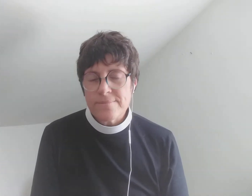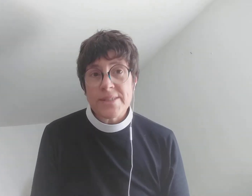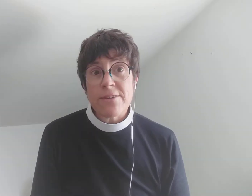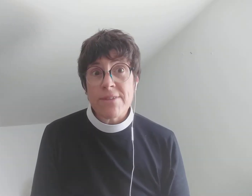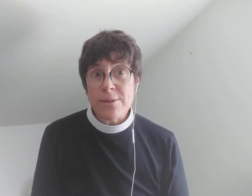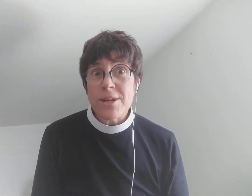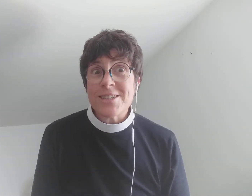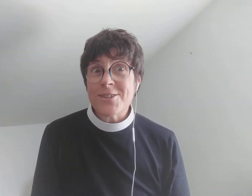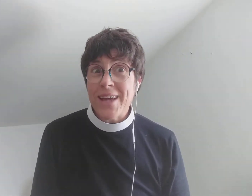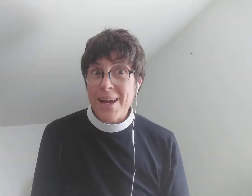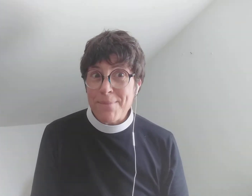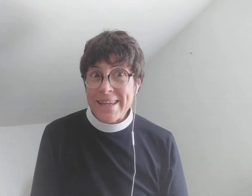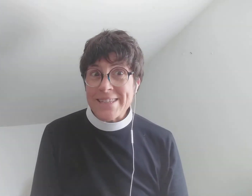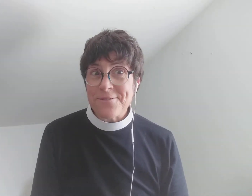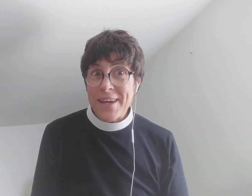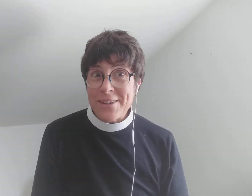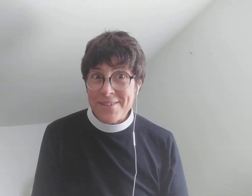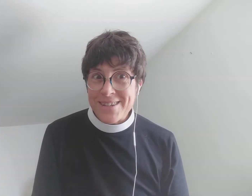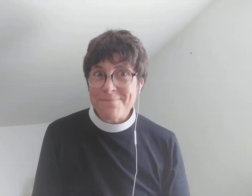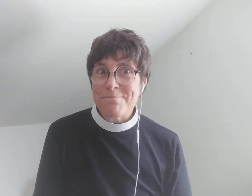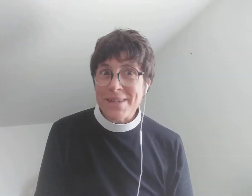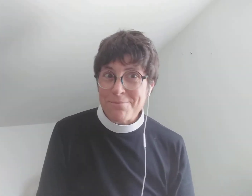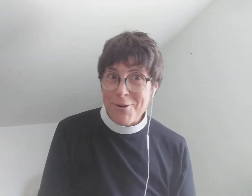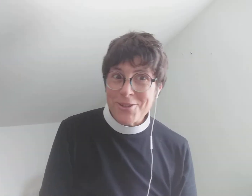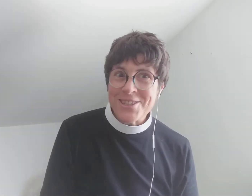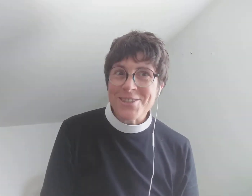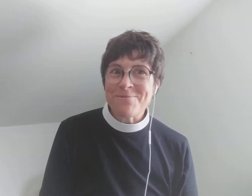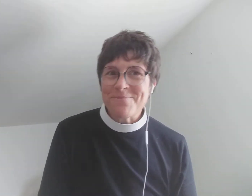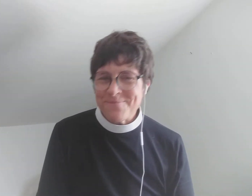Get ready, we're going to do that. May his favour be upon you.